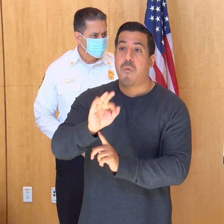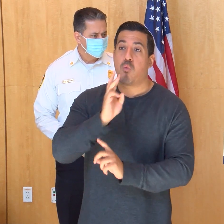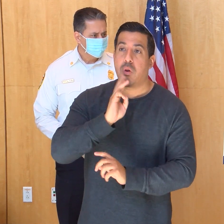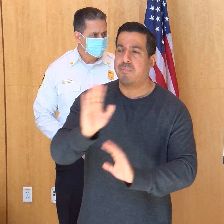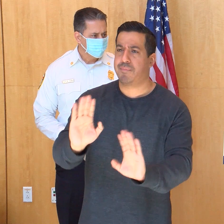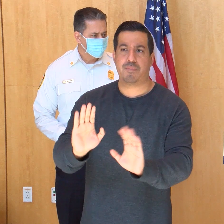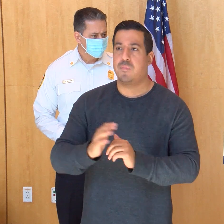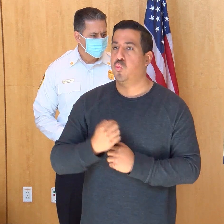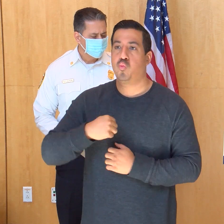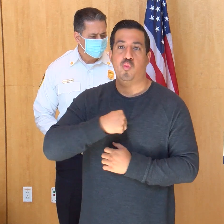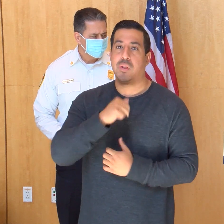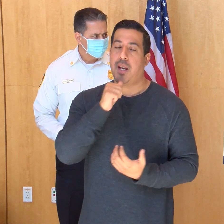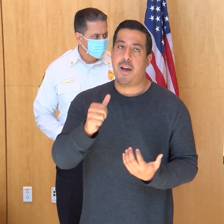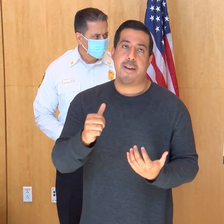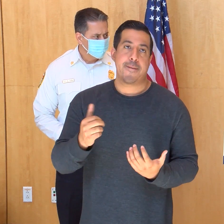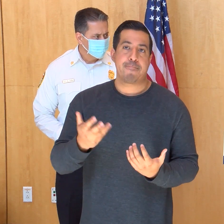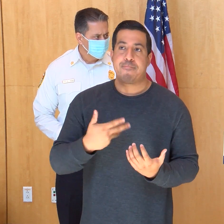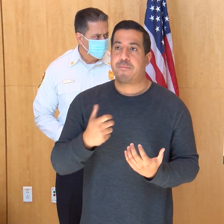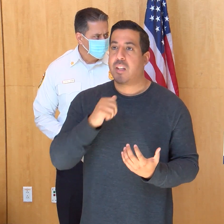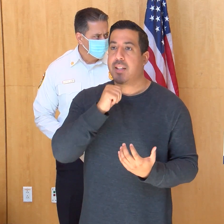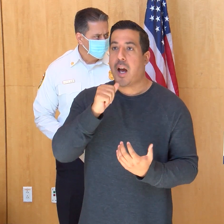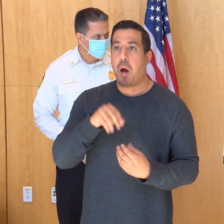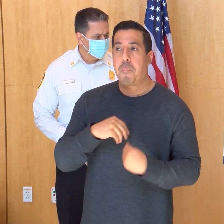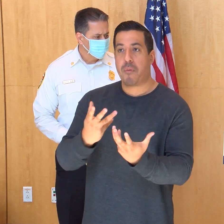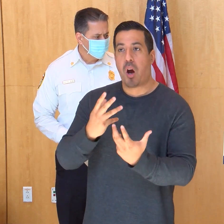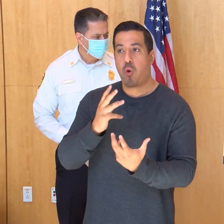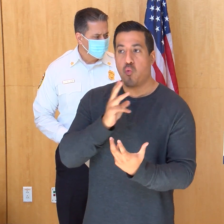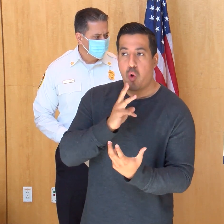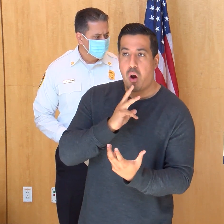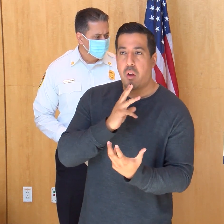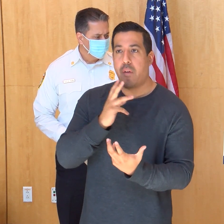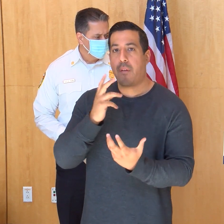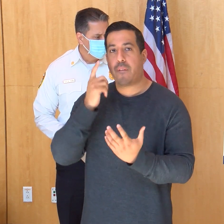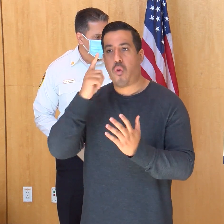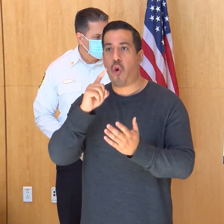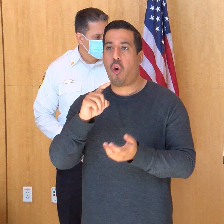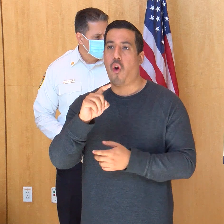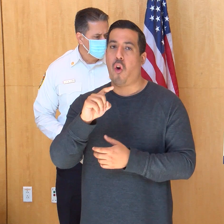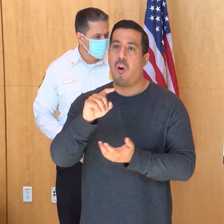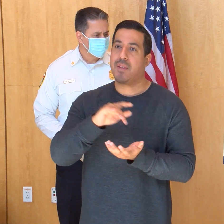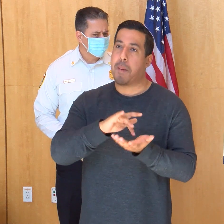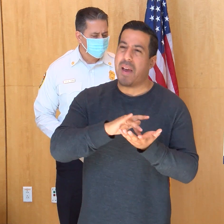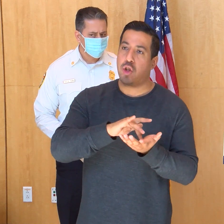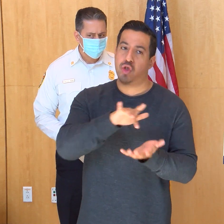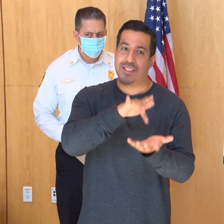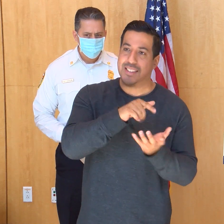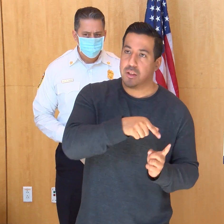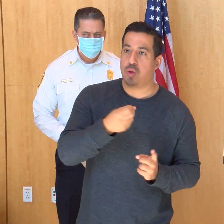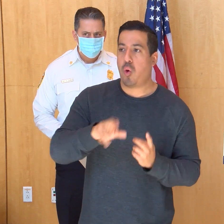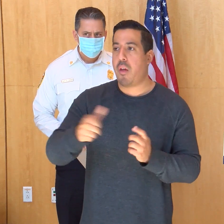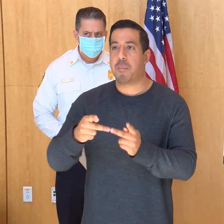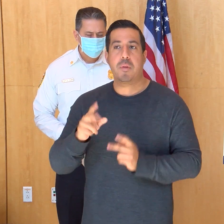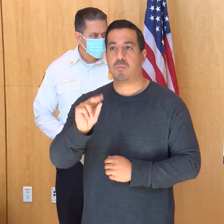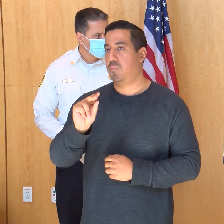water. We are not providing water, for example, to the medical center or any other subdivision. The